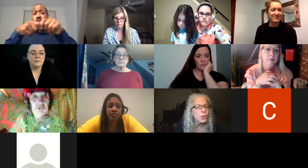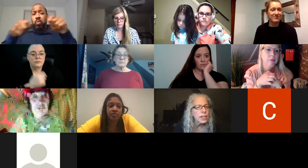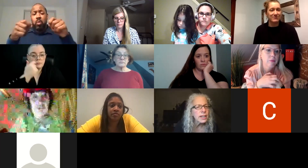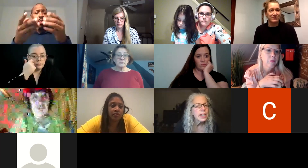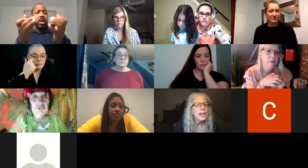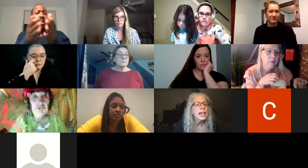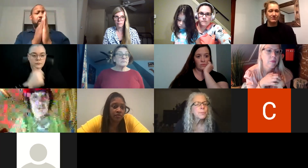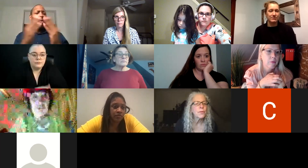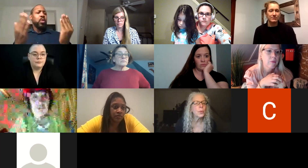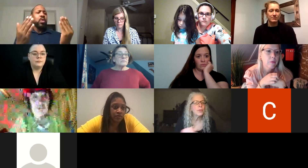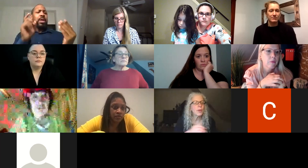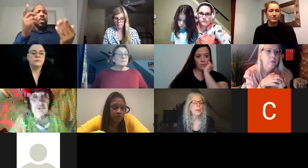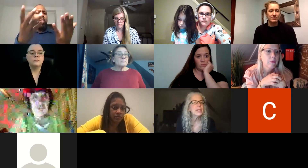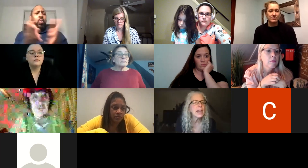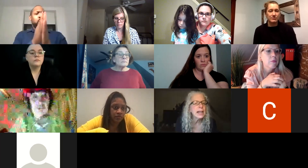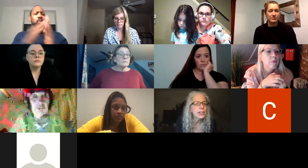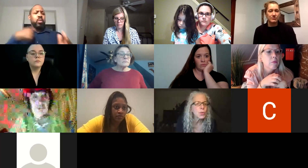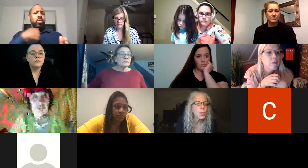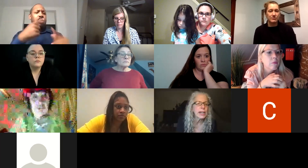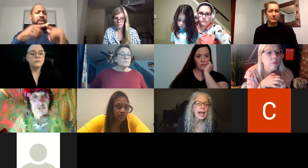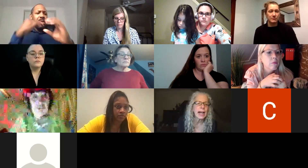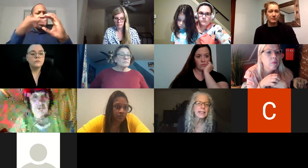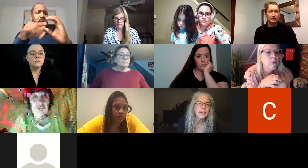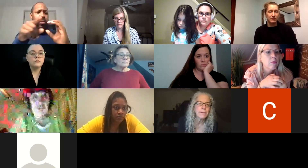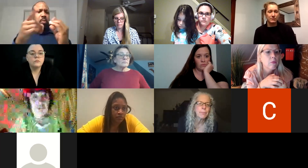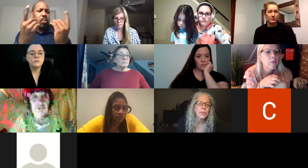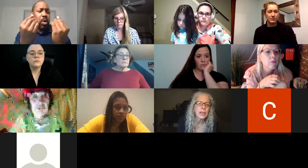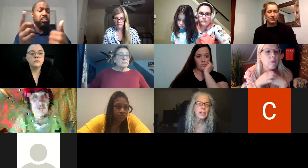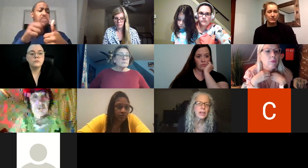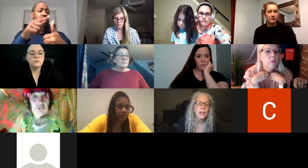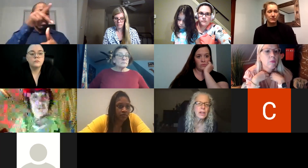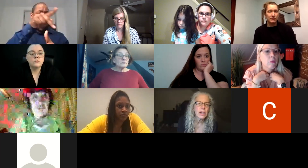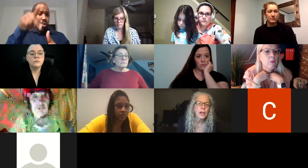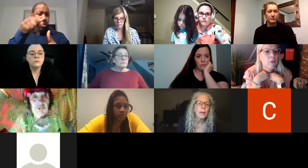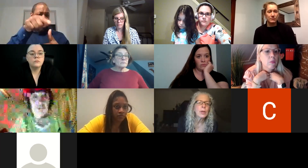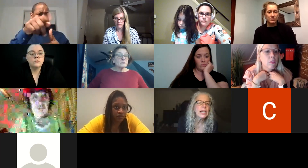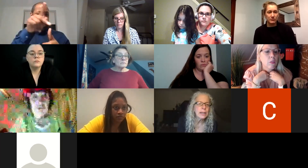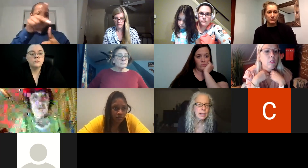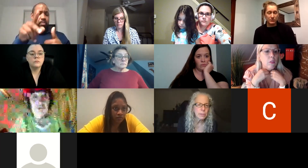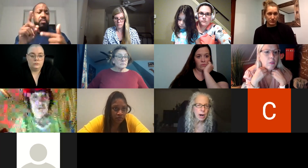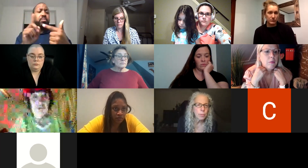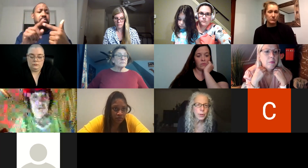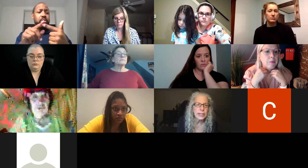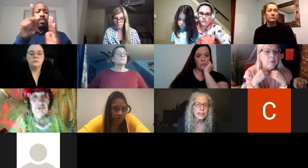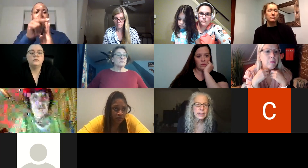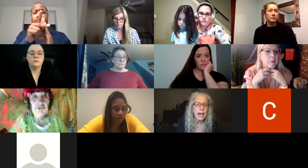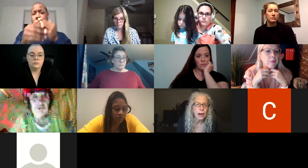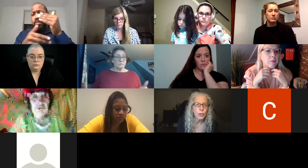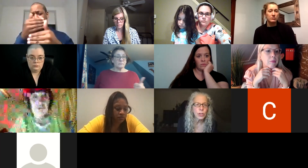Ernest. Yes, before we wrap up tonight, I just wanted to ask, I'm going to email the PowerPoints out,